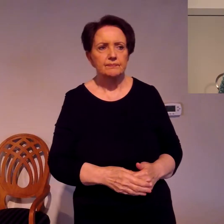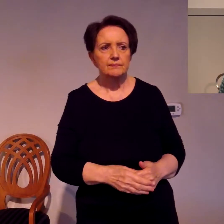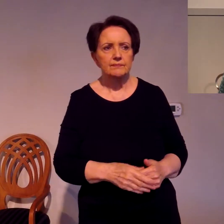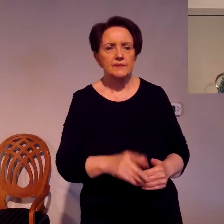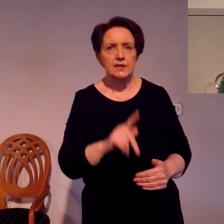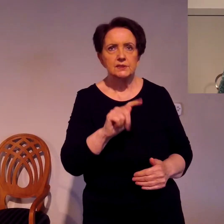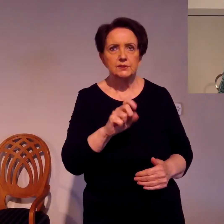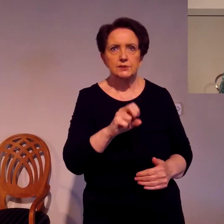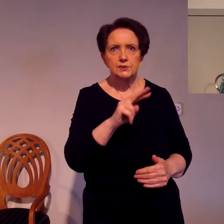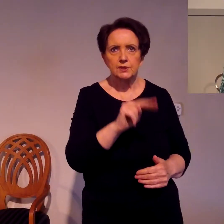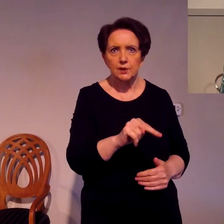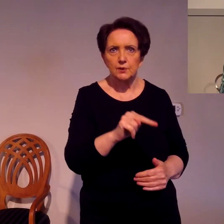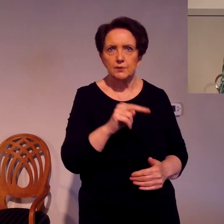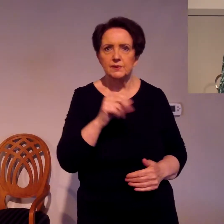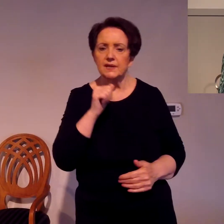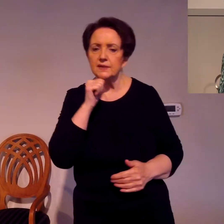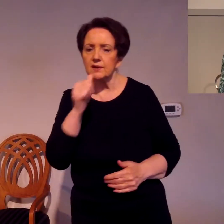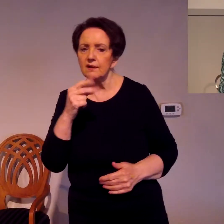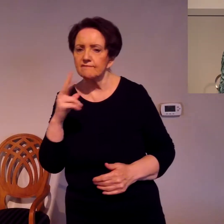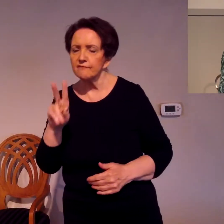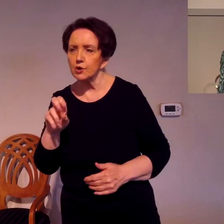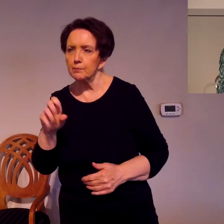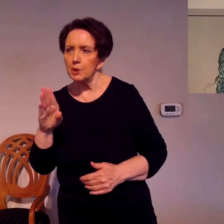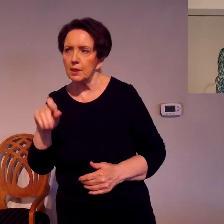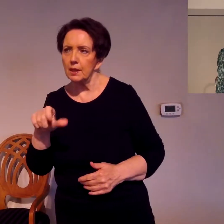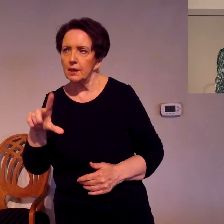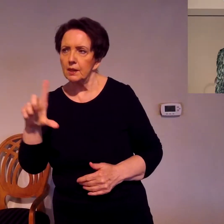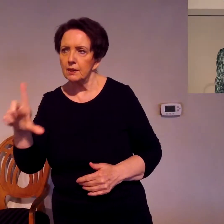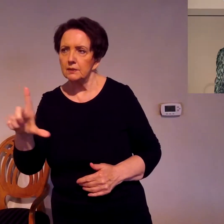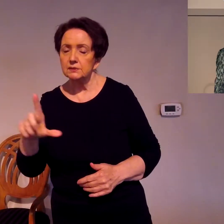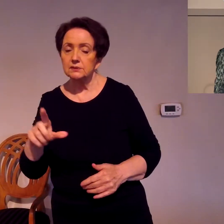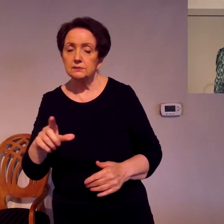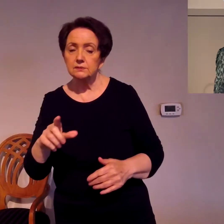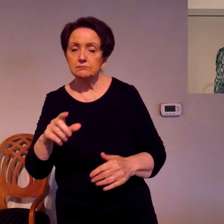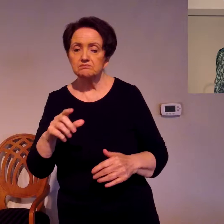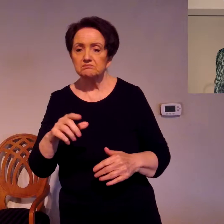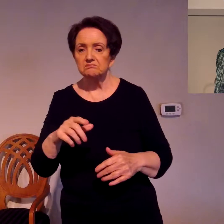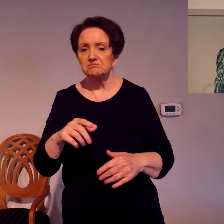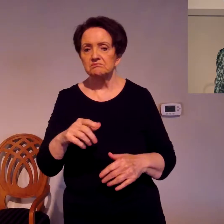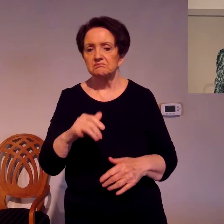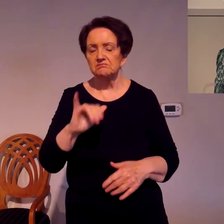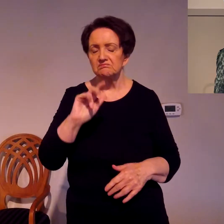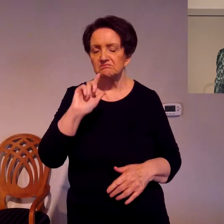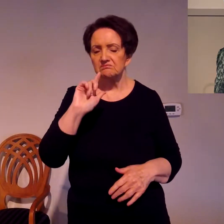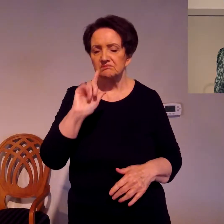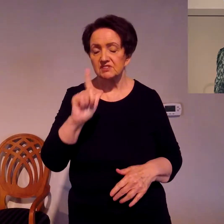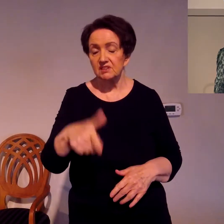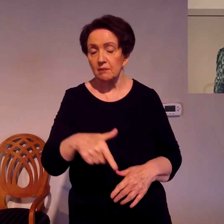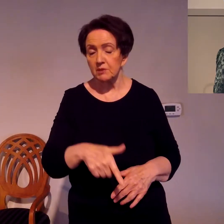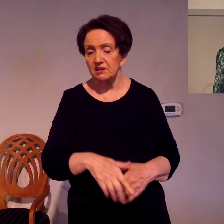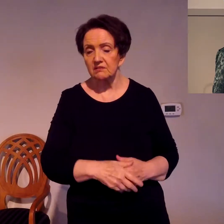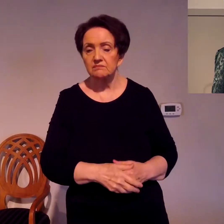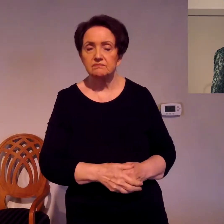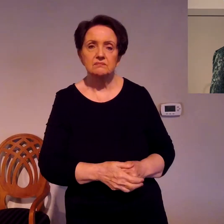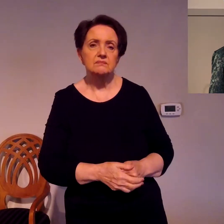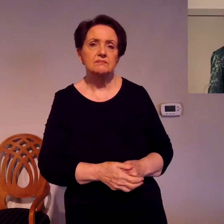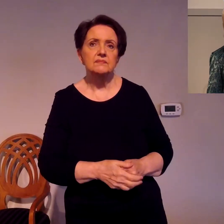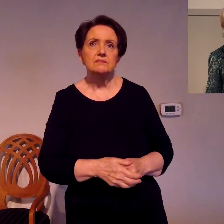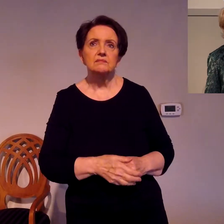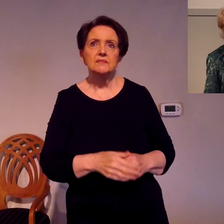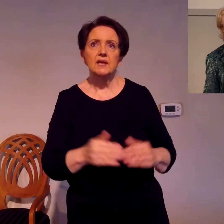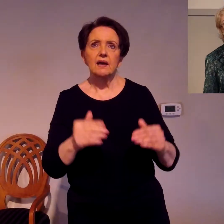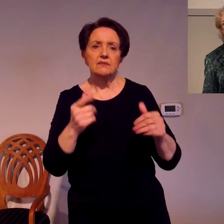nonverbal communication that is sloppy when we are at the cliche event and people and ideas